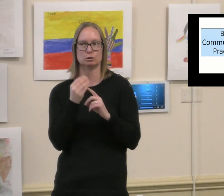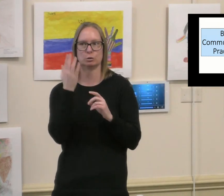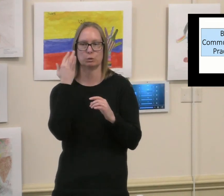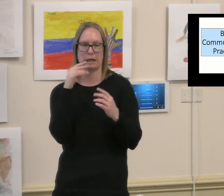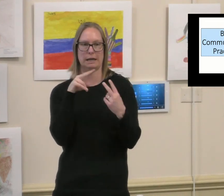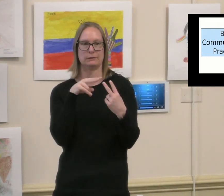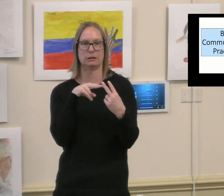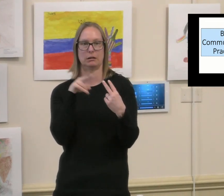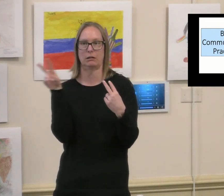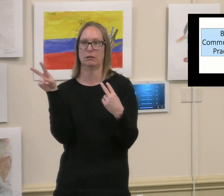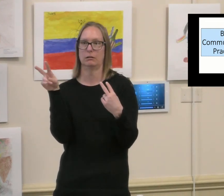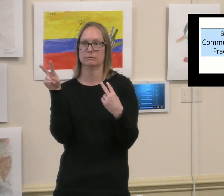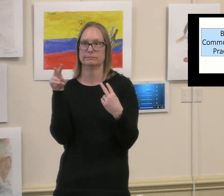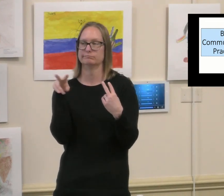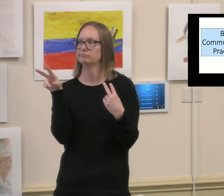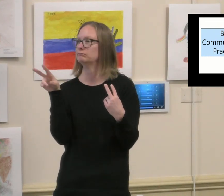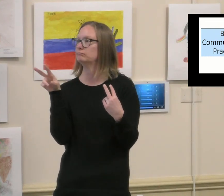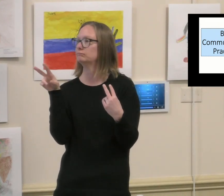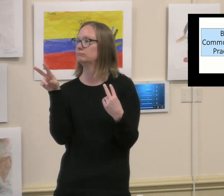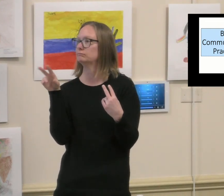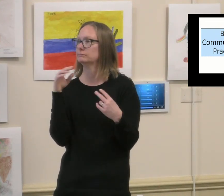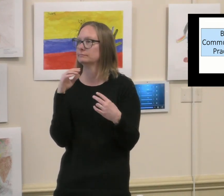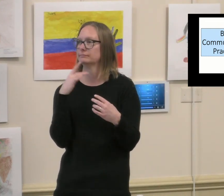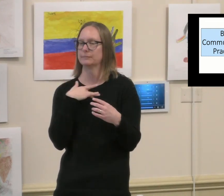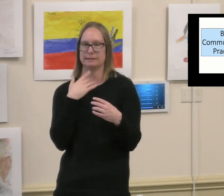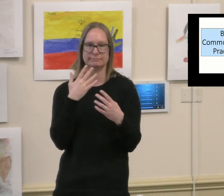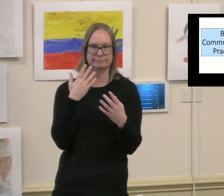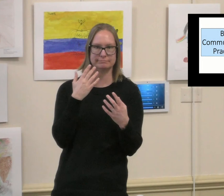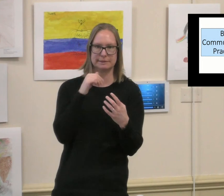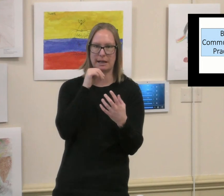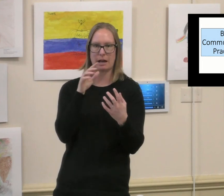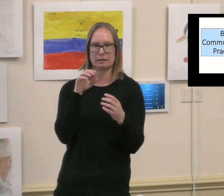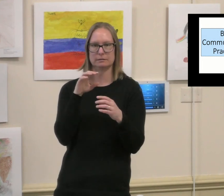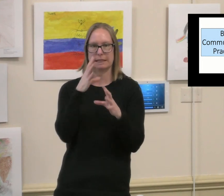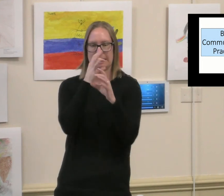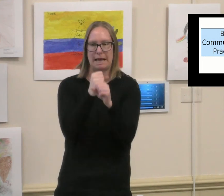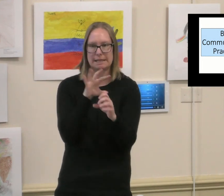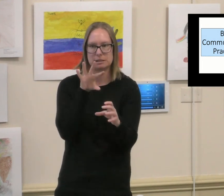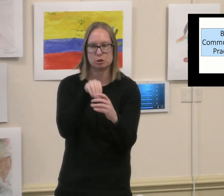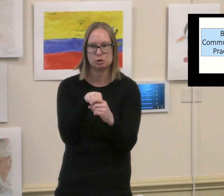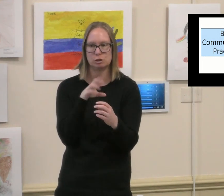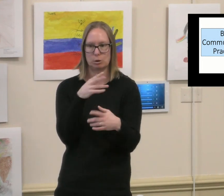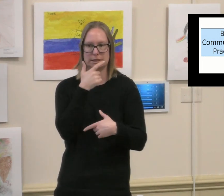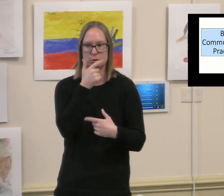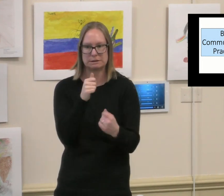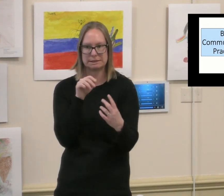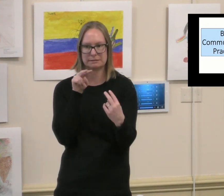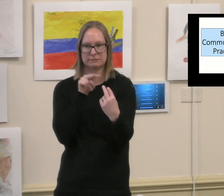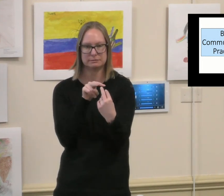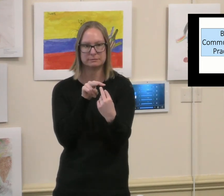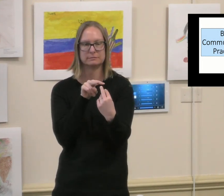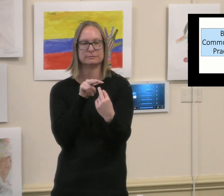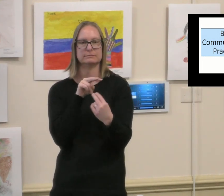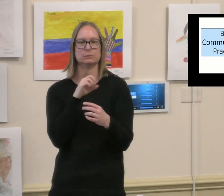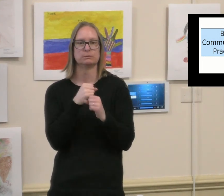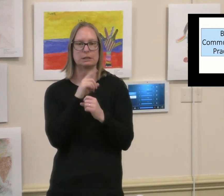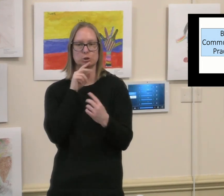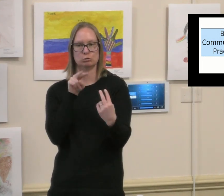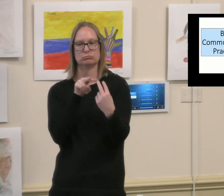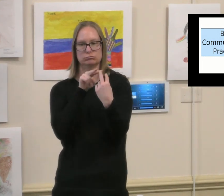important in deaf culture because if you're looking away, then it feels like you're not really interested in the conversation, so